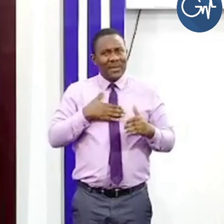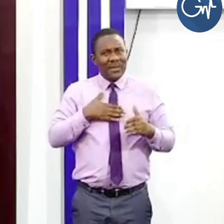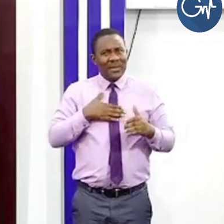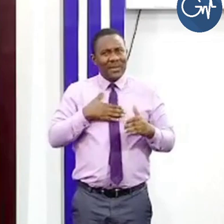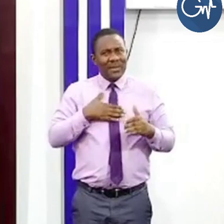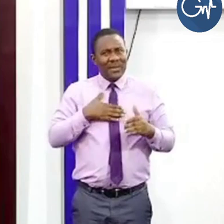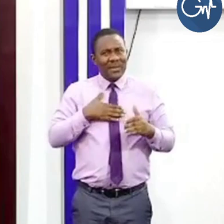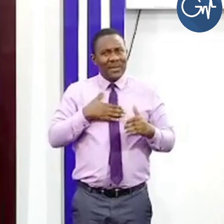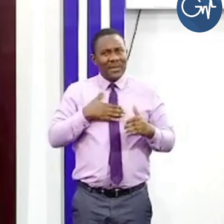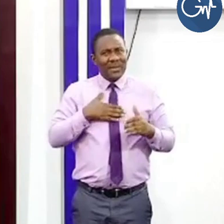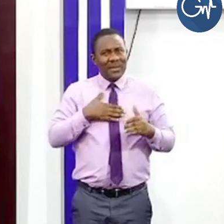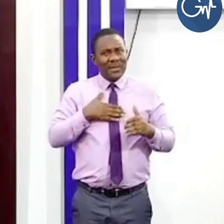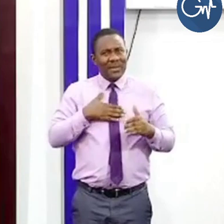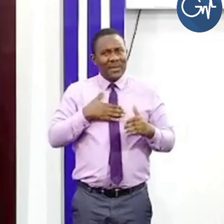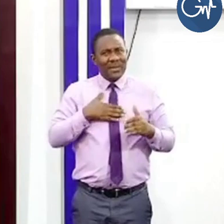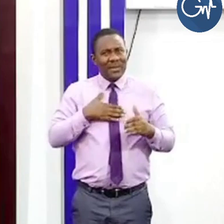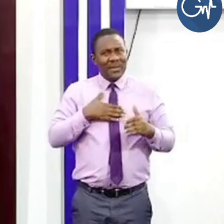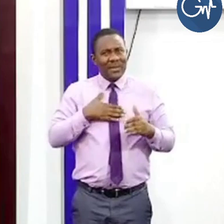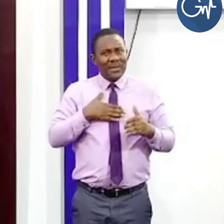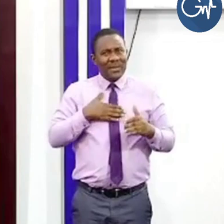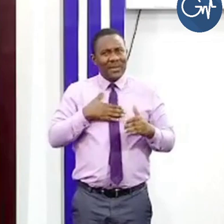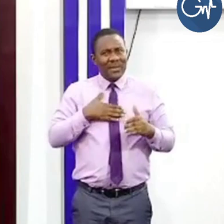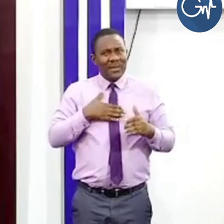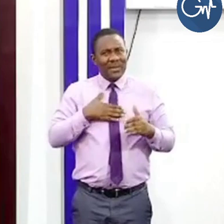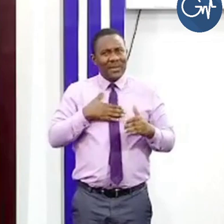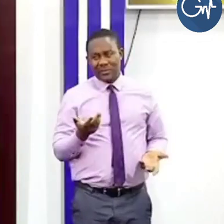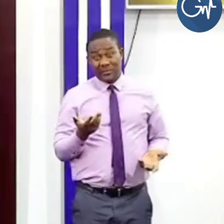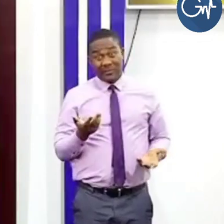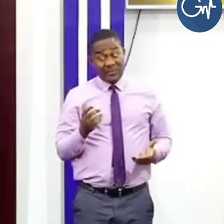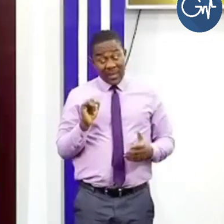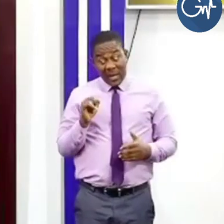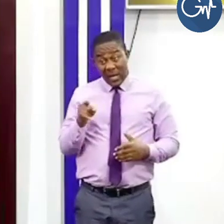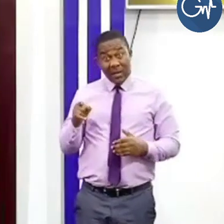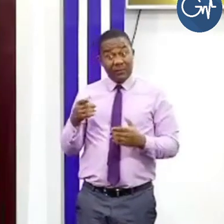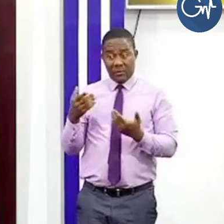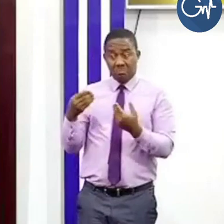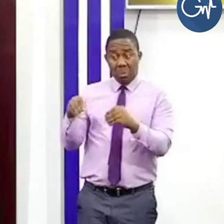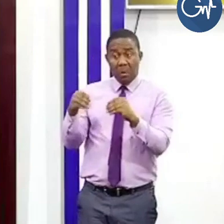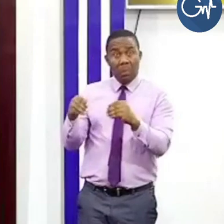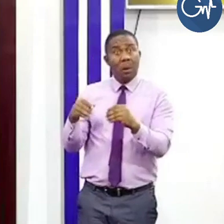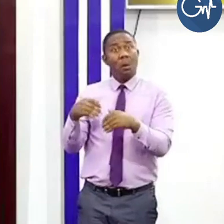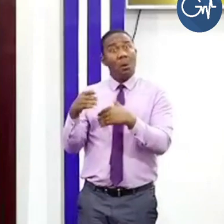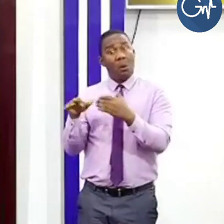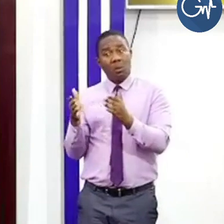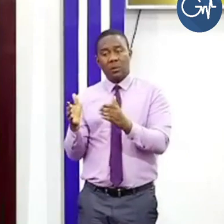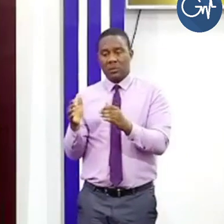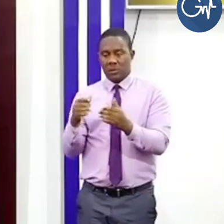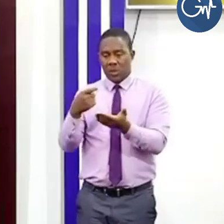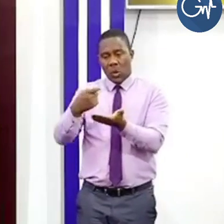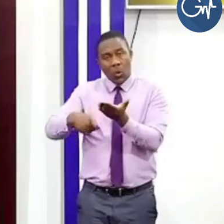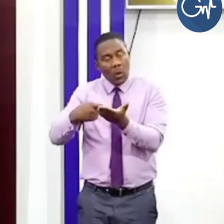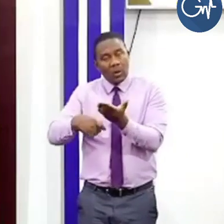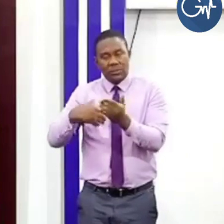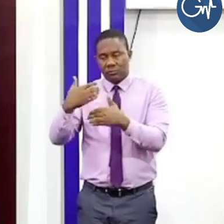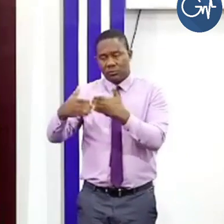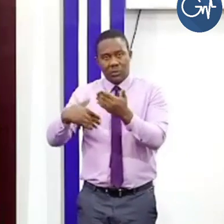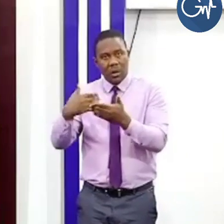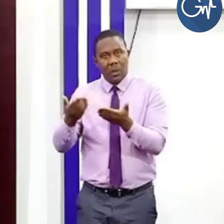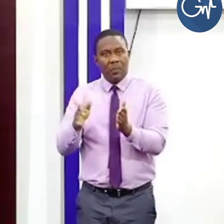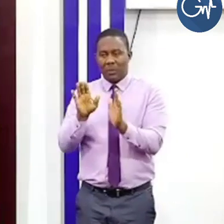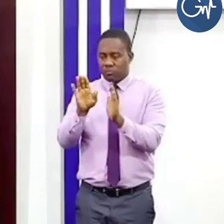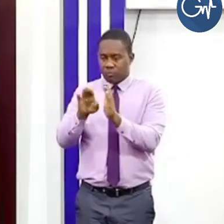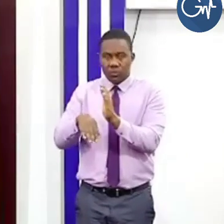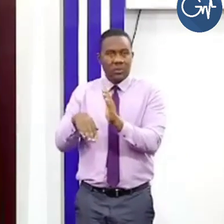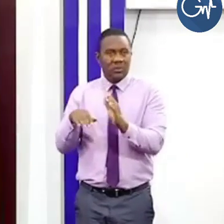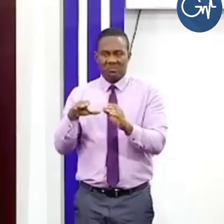consumers begin behaving normally, all the prices will come back to their levels. So